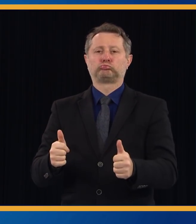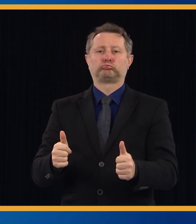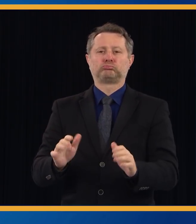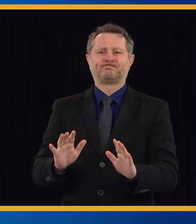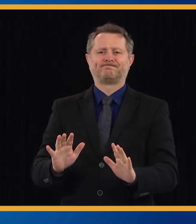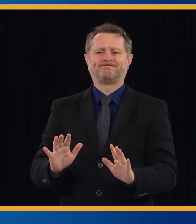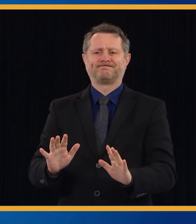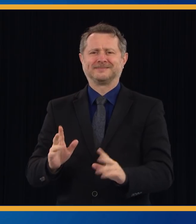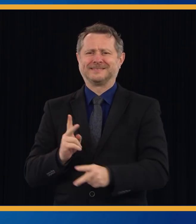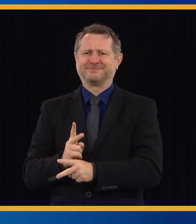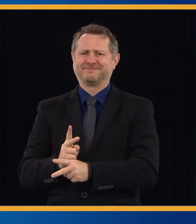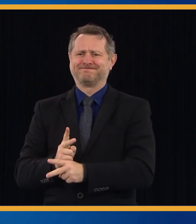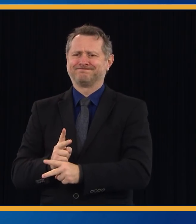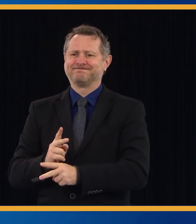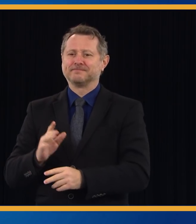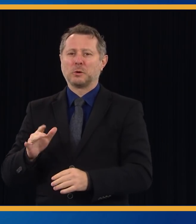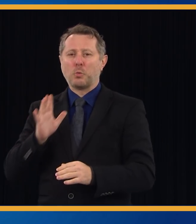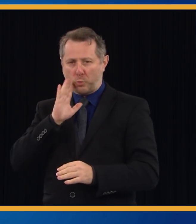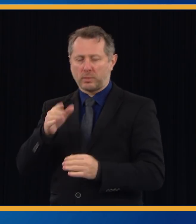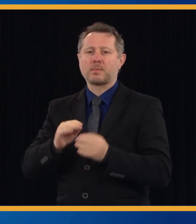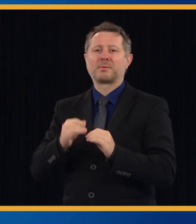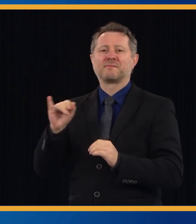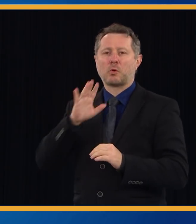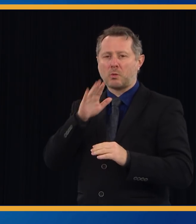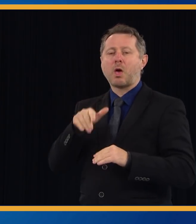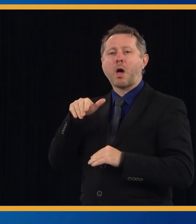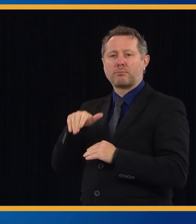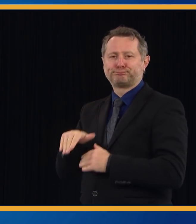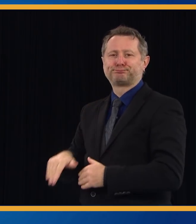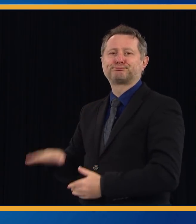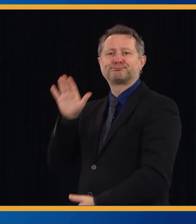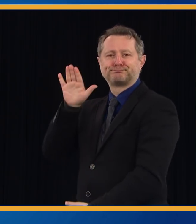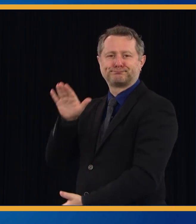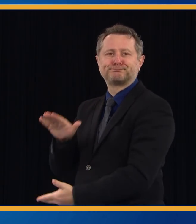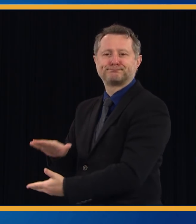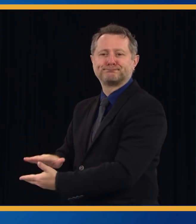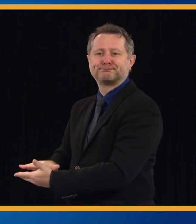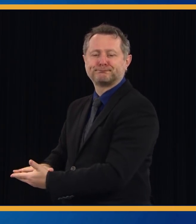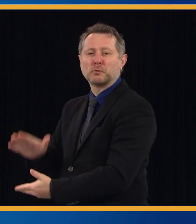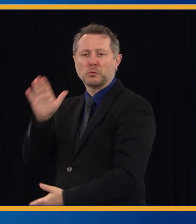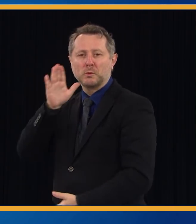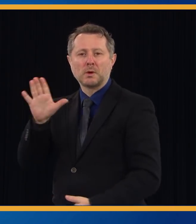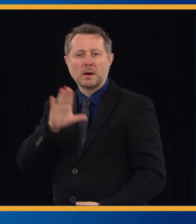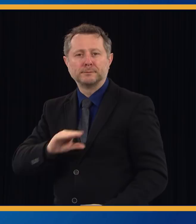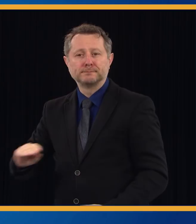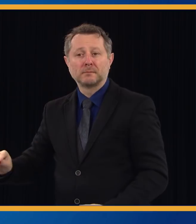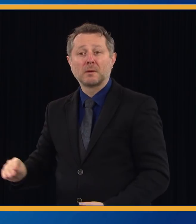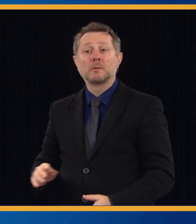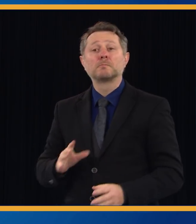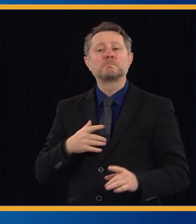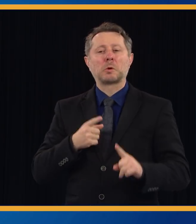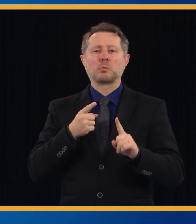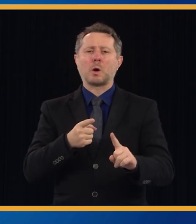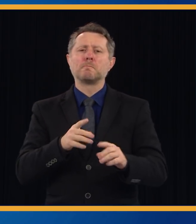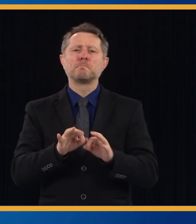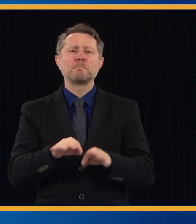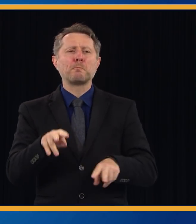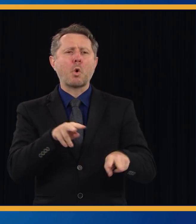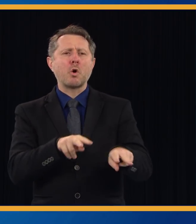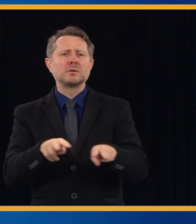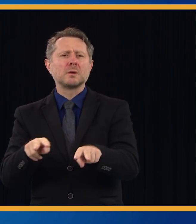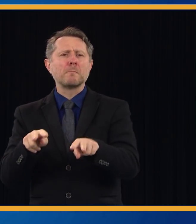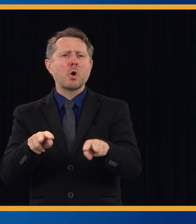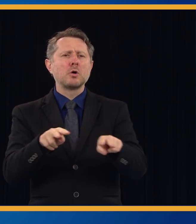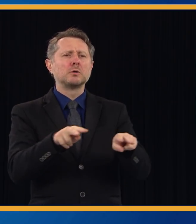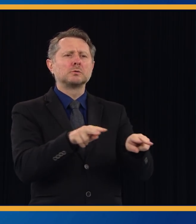rate continues to drop. That's where you'll see the curve dropping. So we have to stay there. How